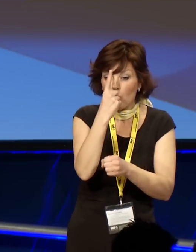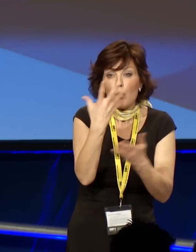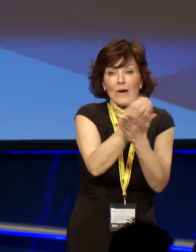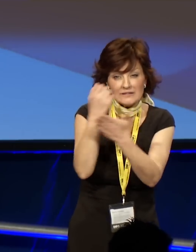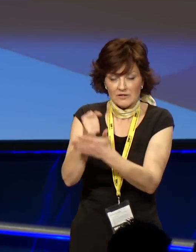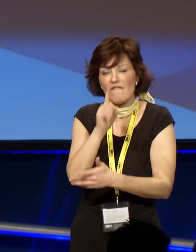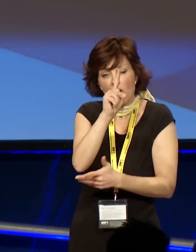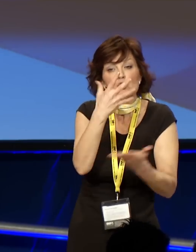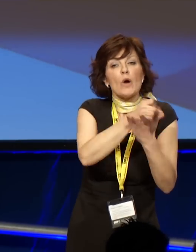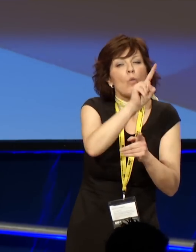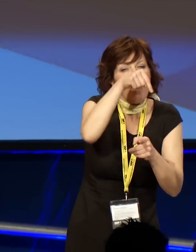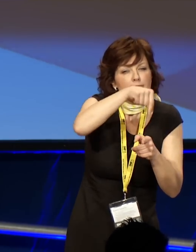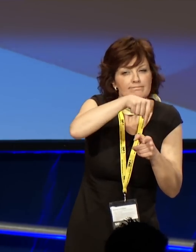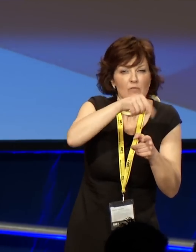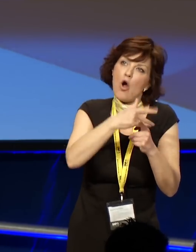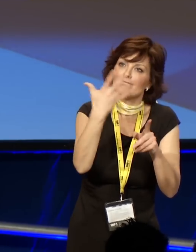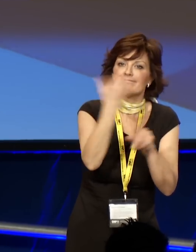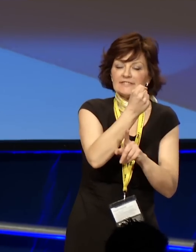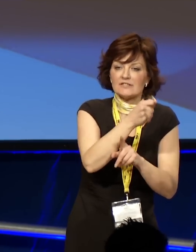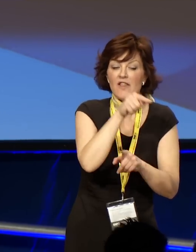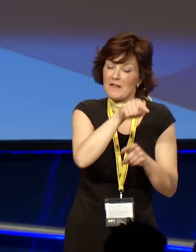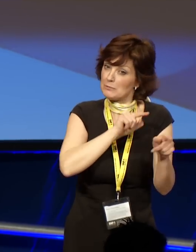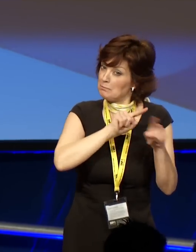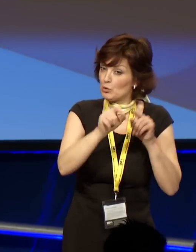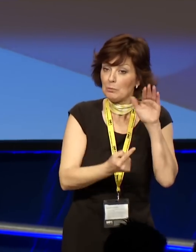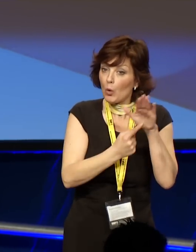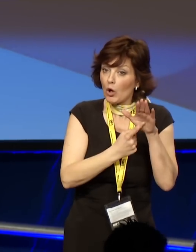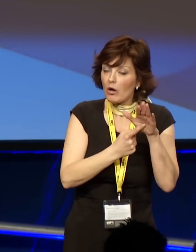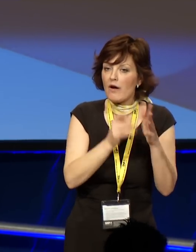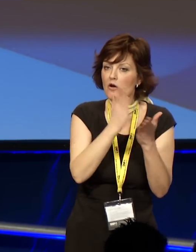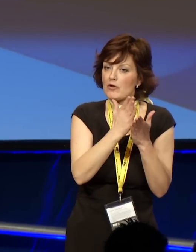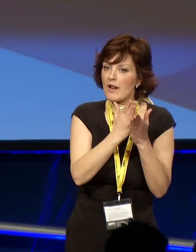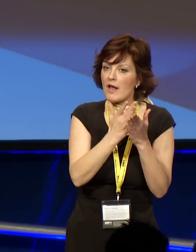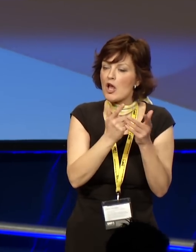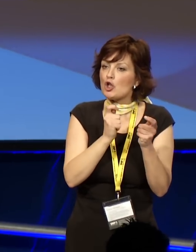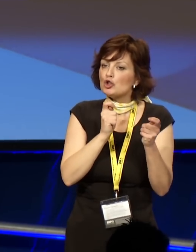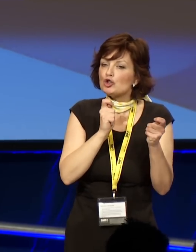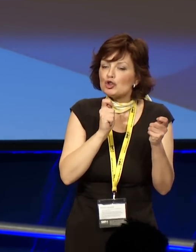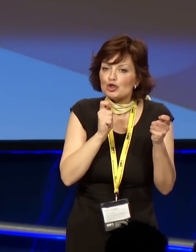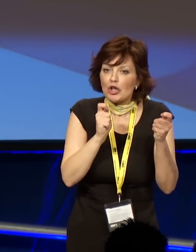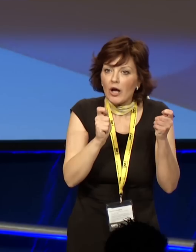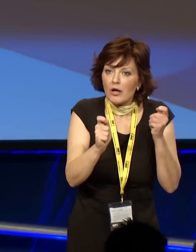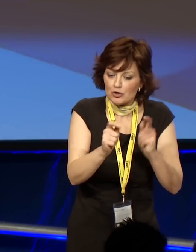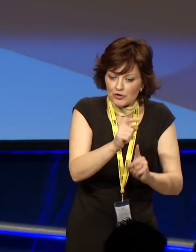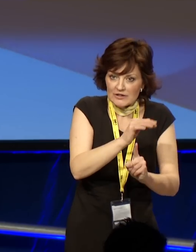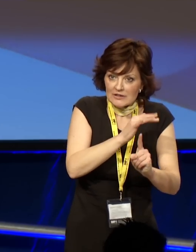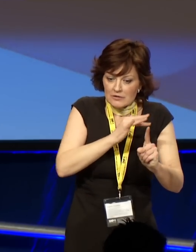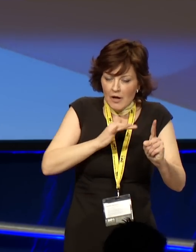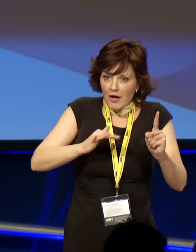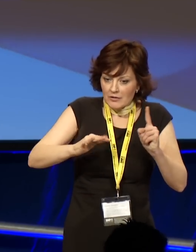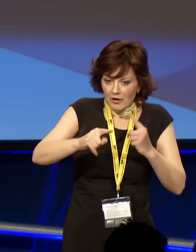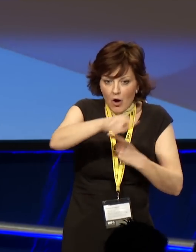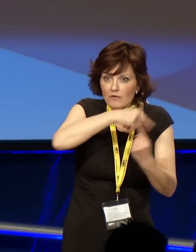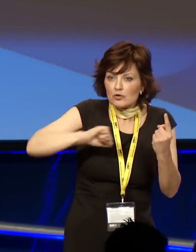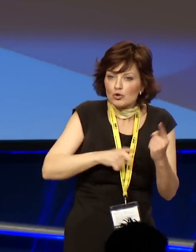this is by far the most important, is a change in the psyche of many of our fellow citizens.